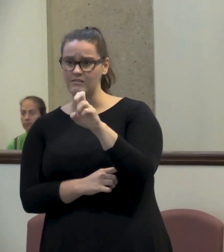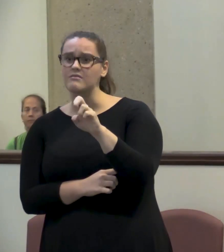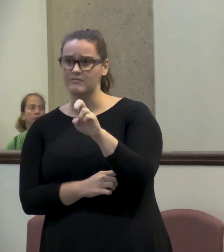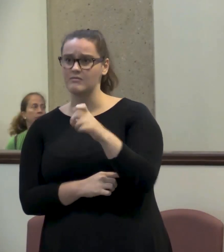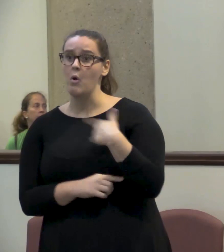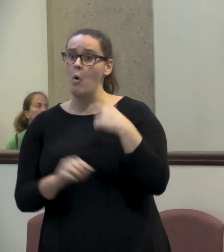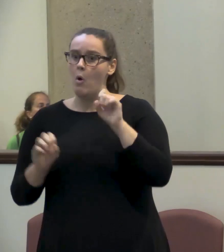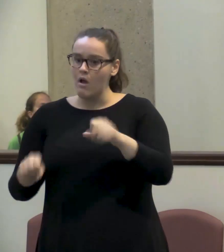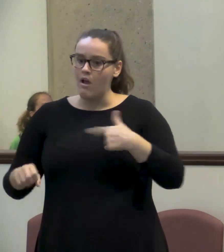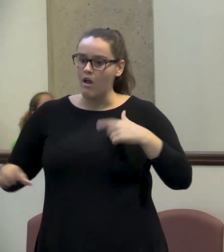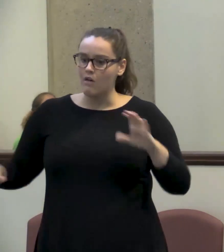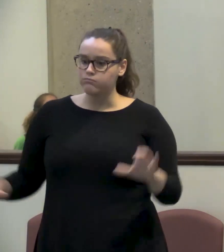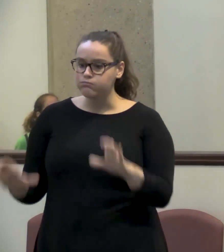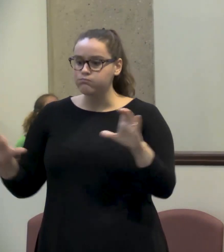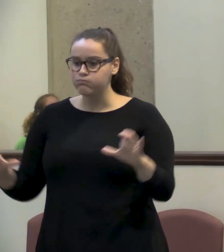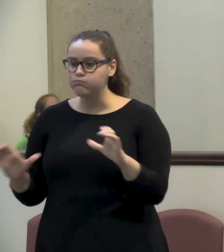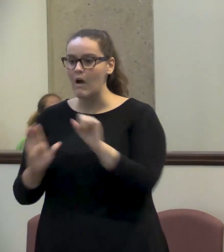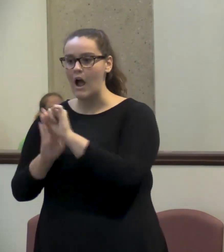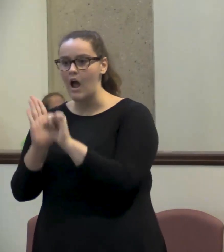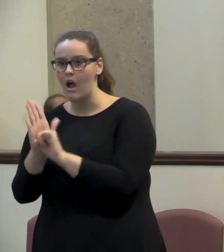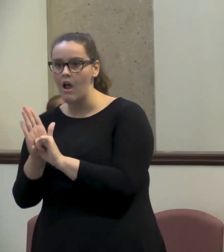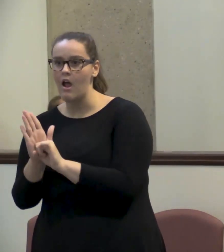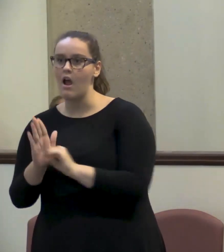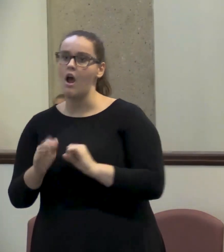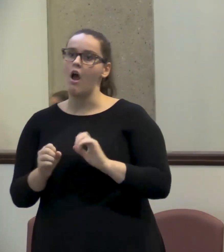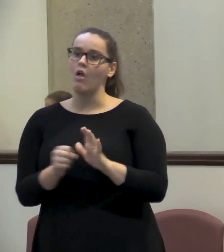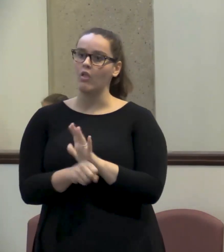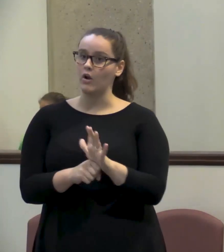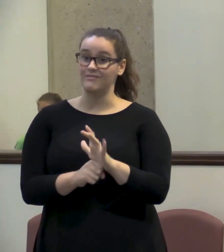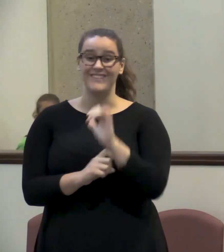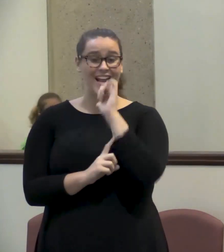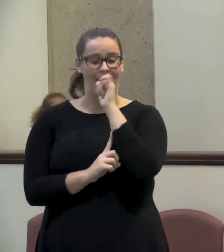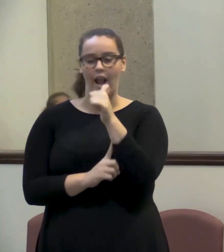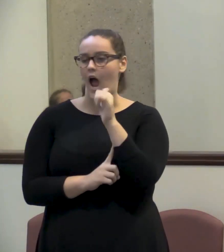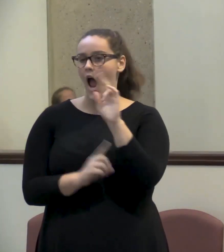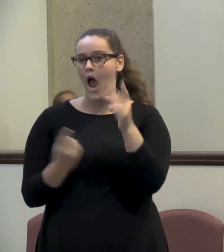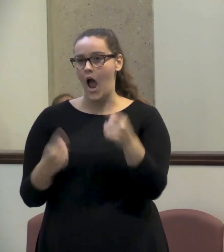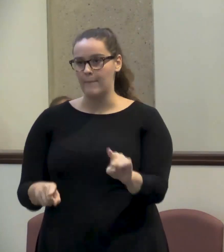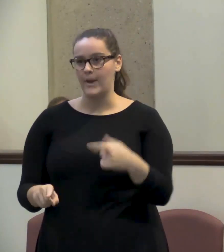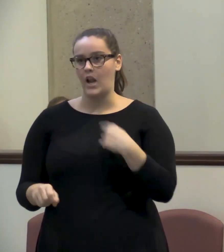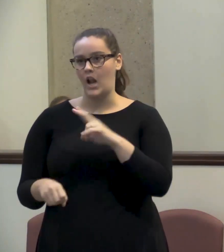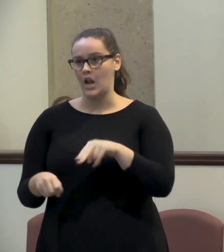do at the local level and the state level, because we know it's not happening at the national level.